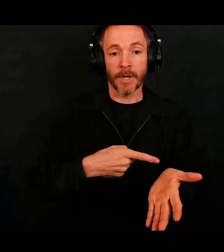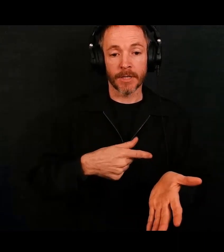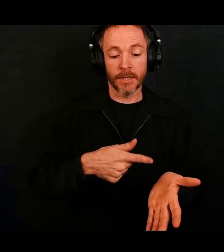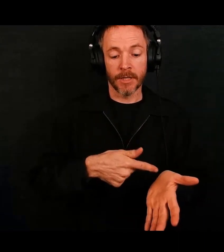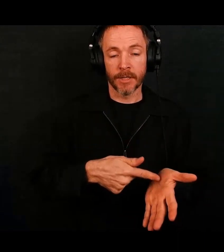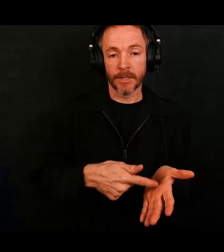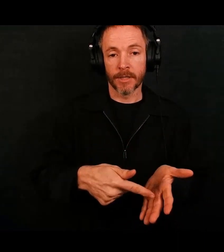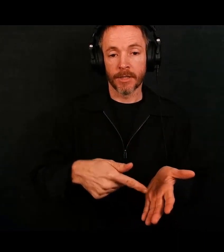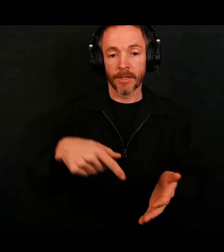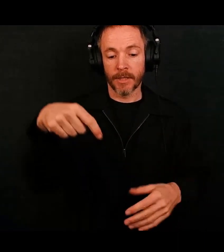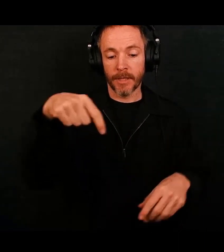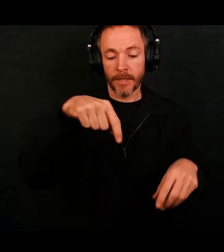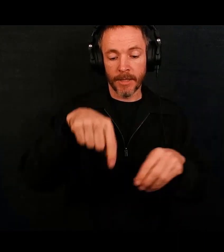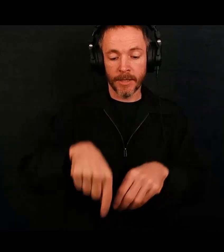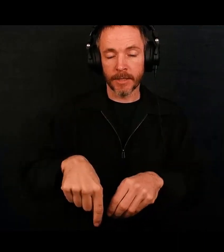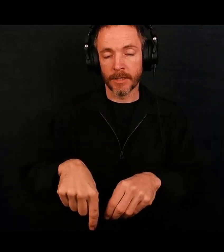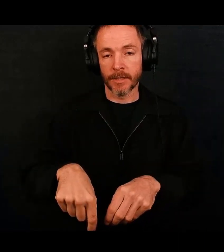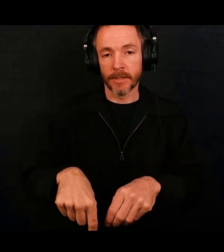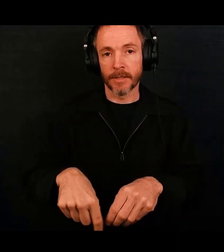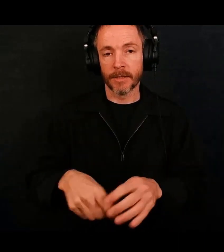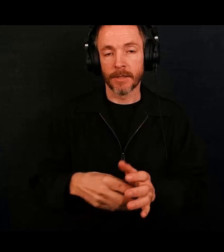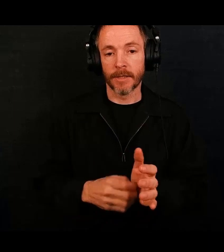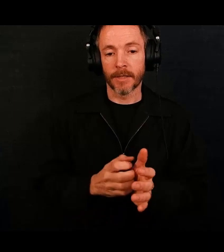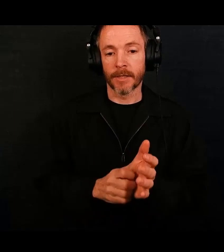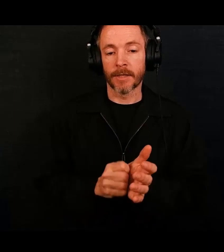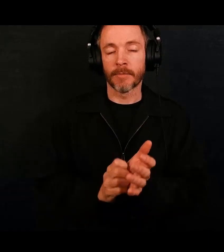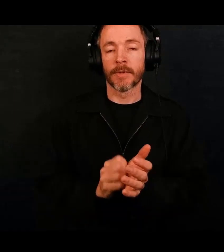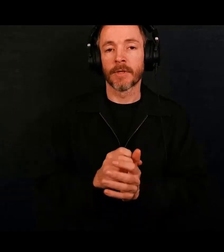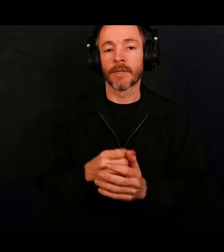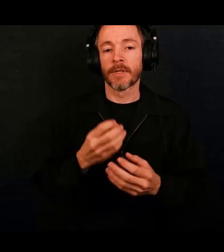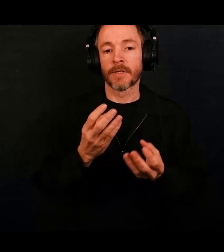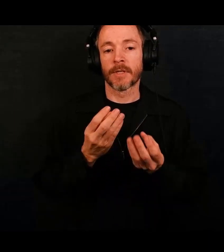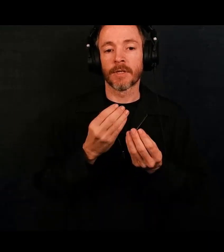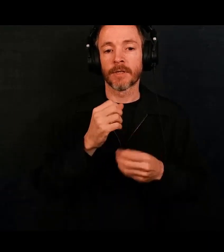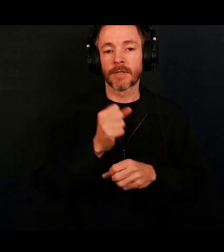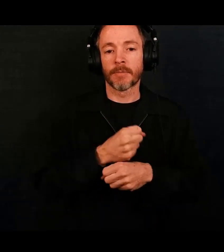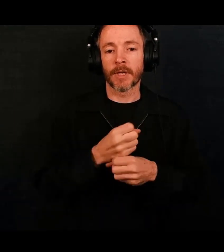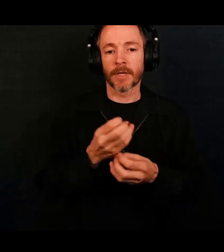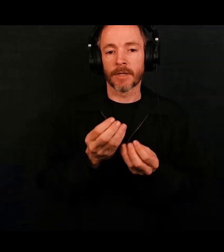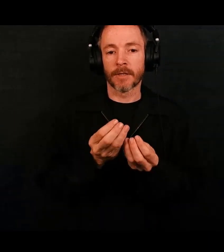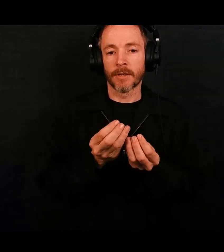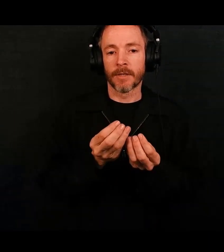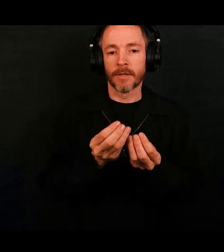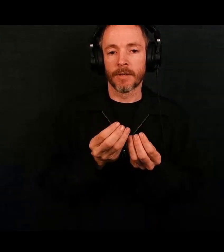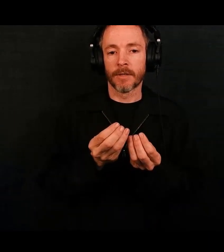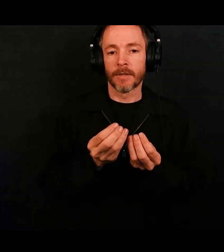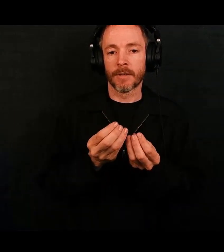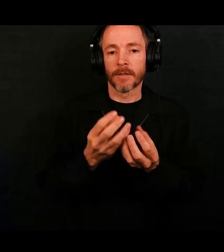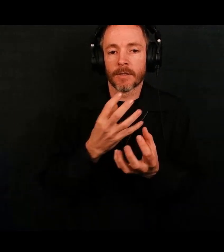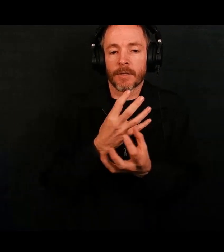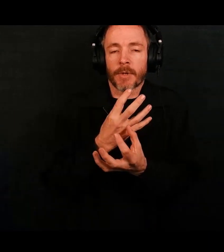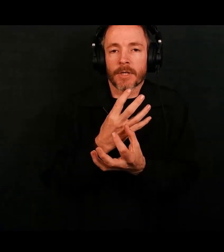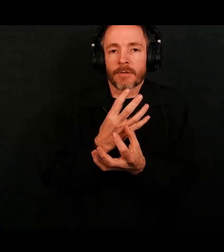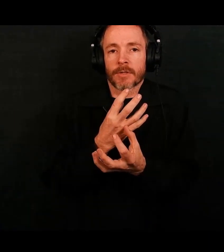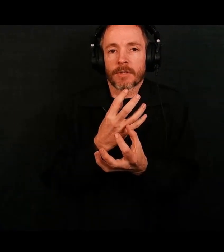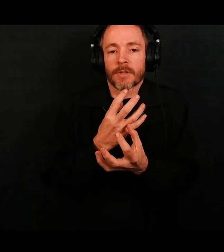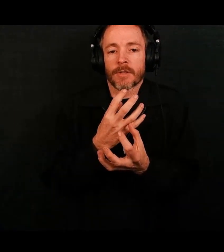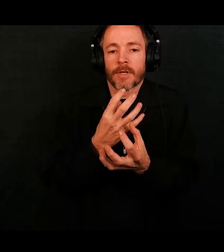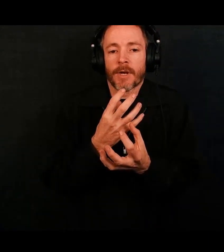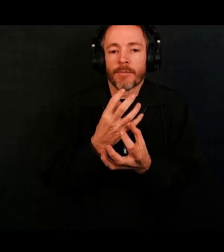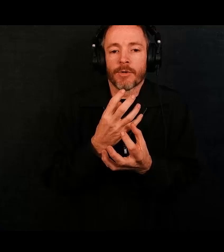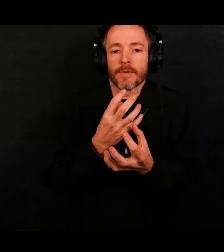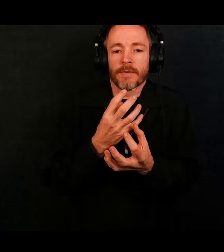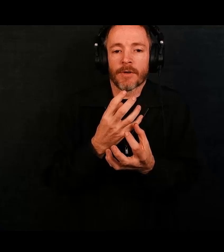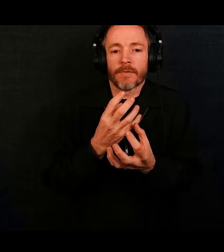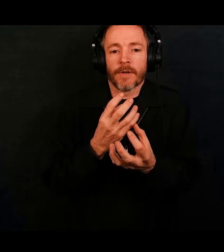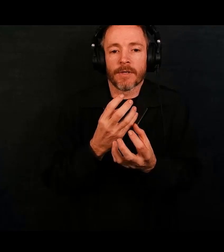the epoxy in it um, to make it. The epoxy was